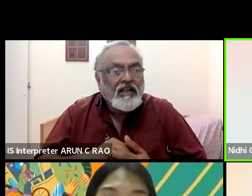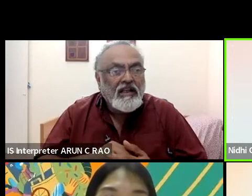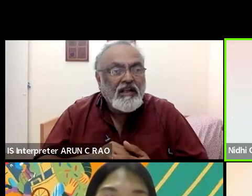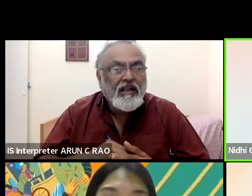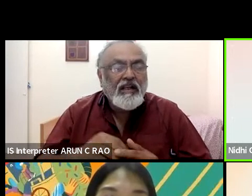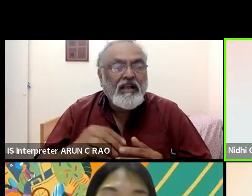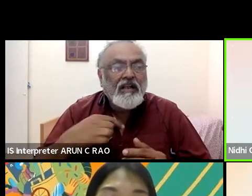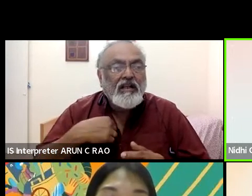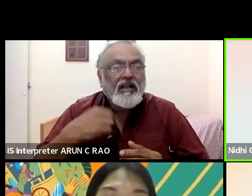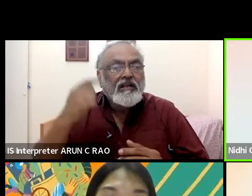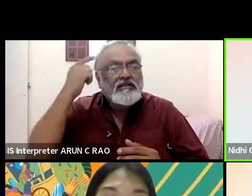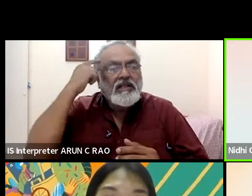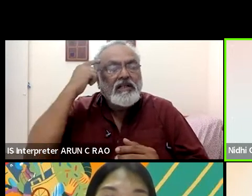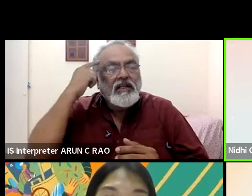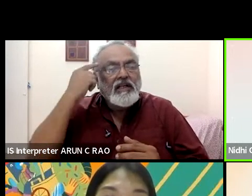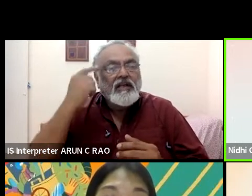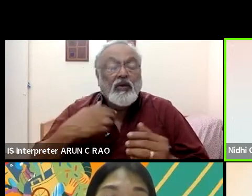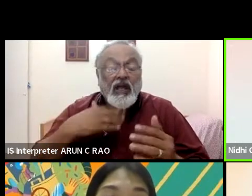institutions